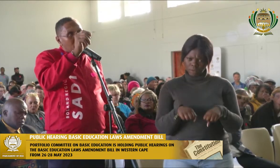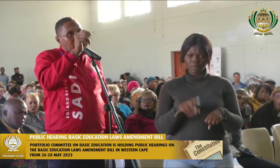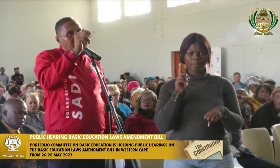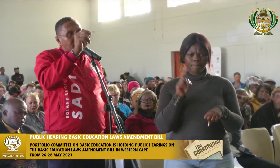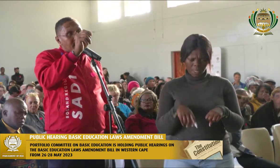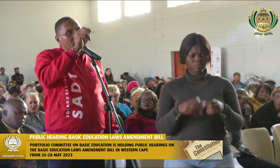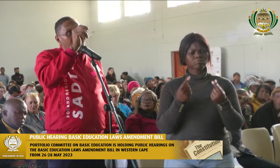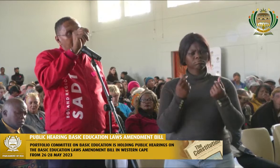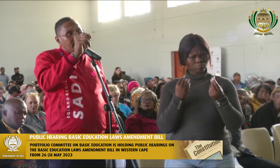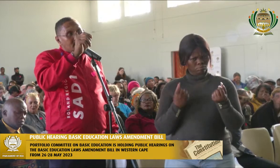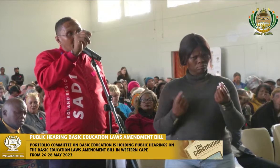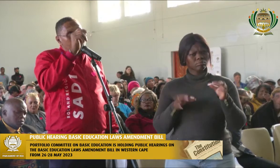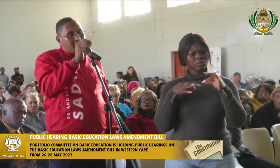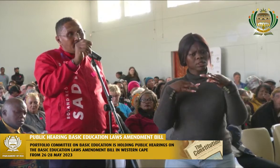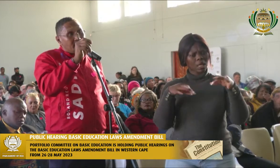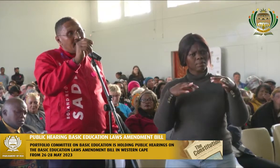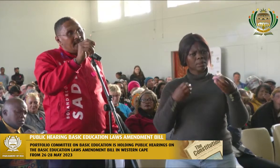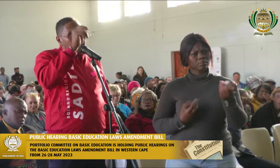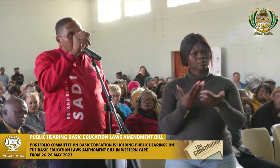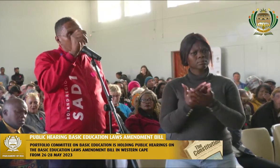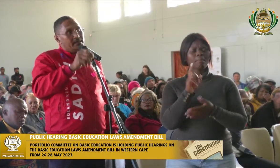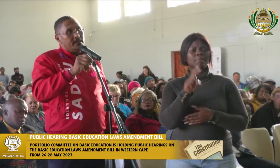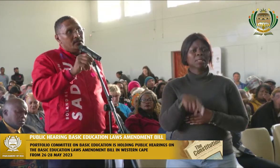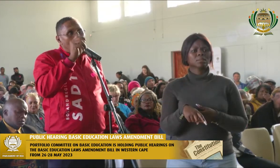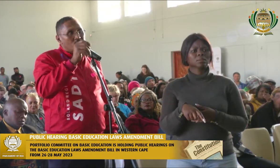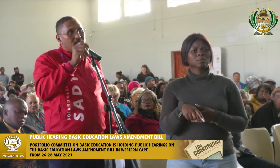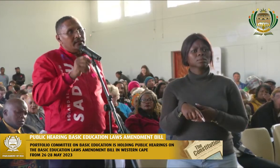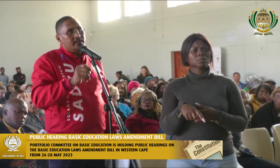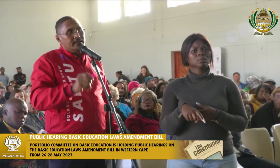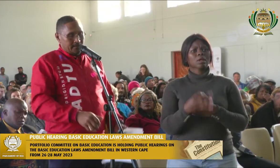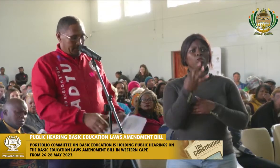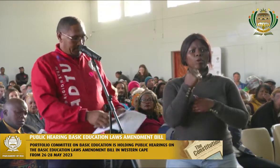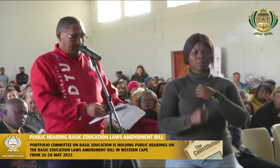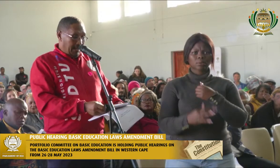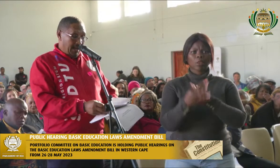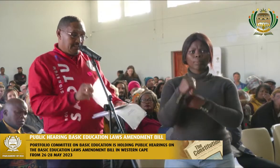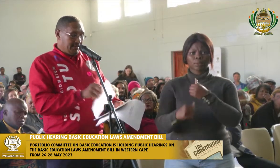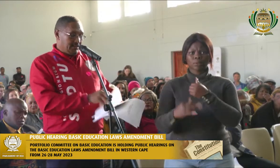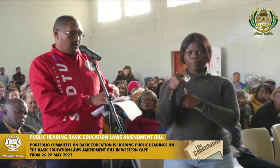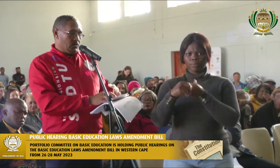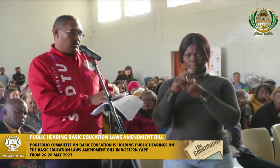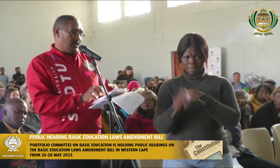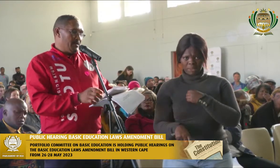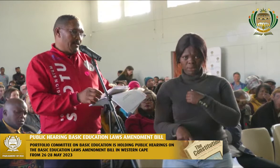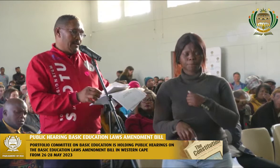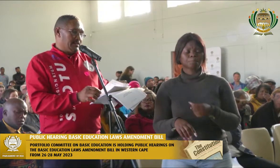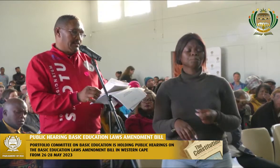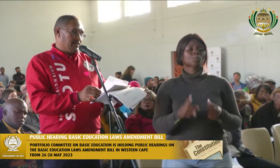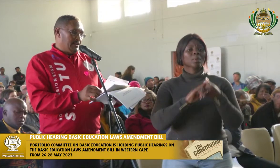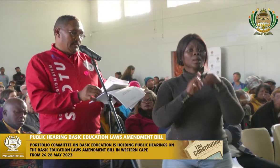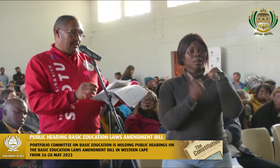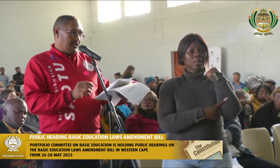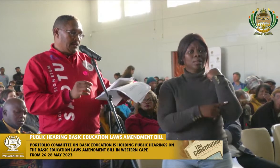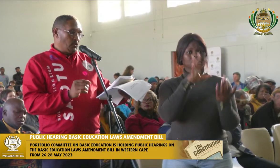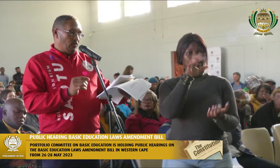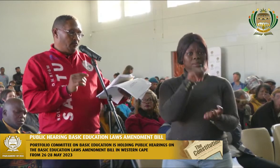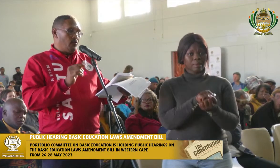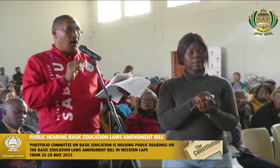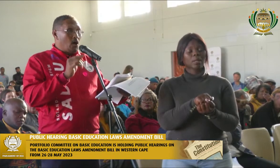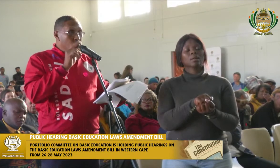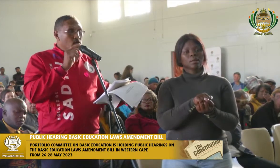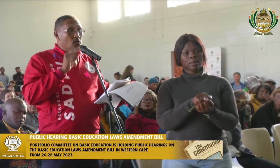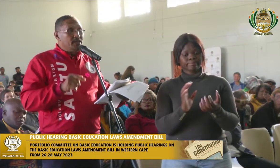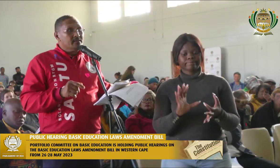financial statements be submitted termly, quarterly. Lastly, to summarize, in terms